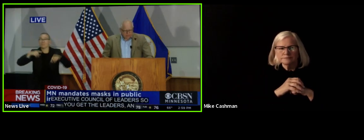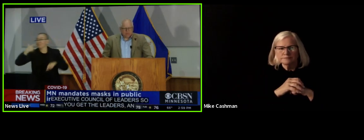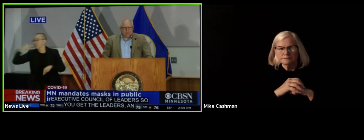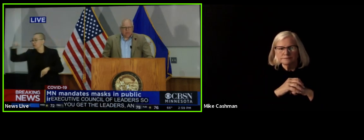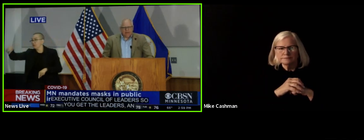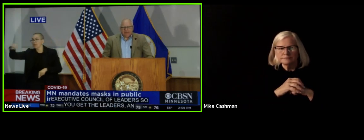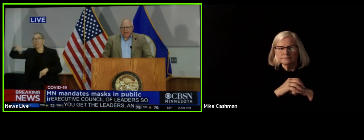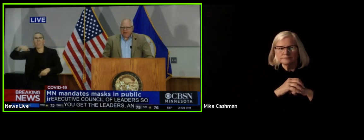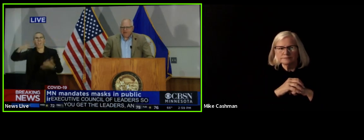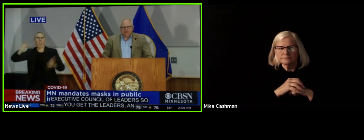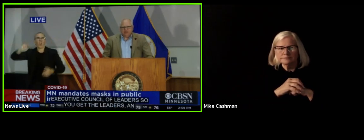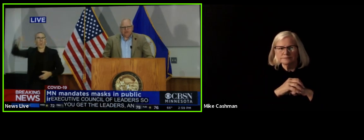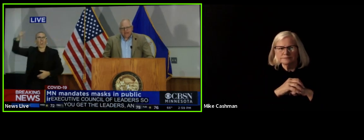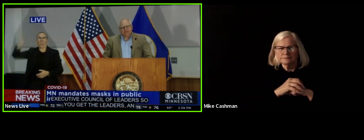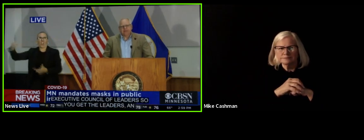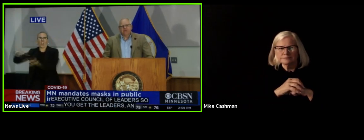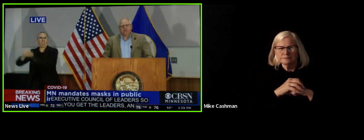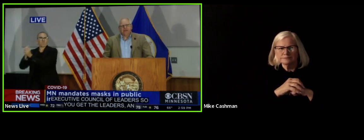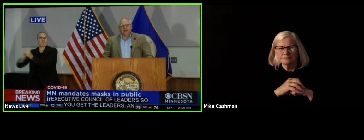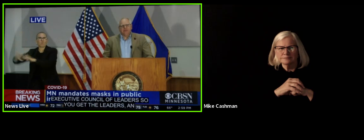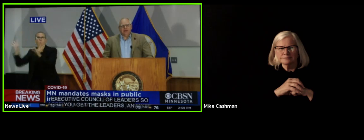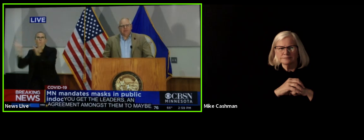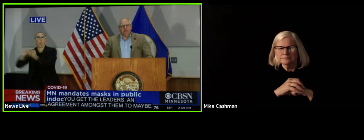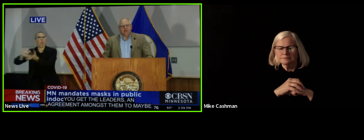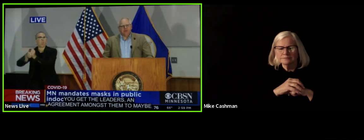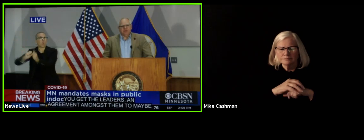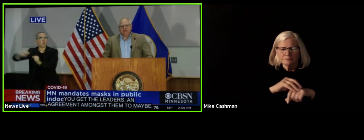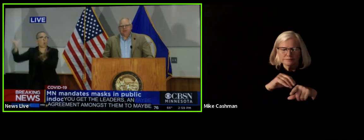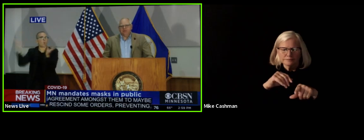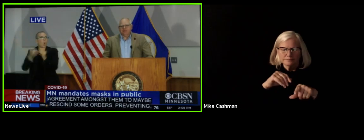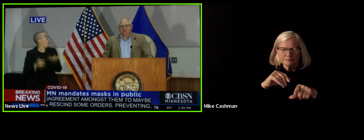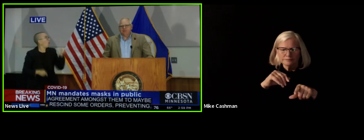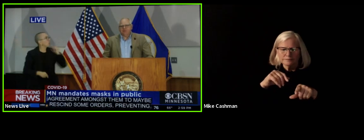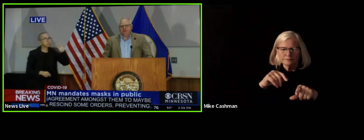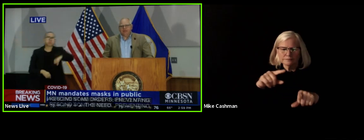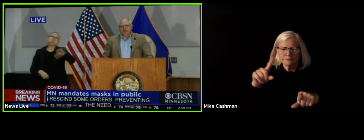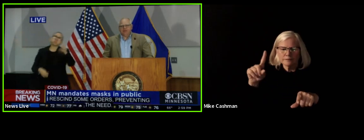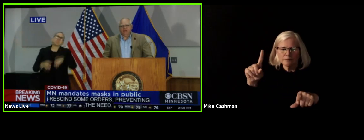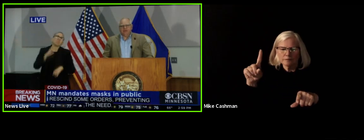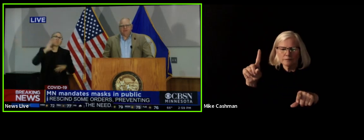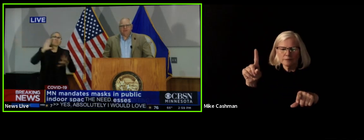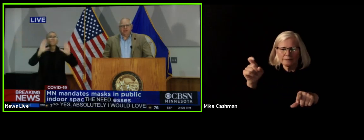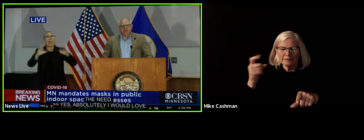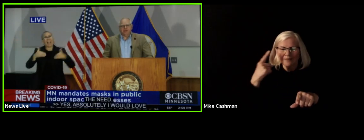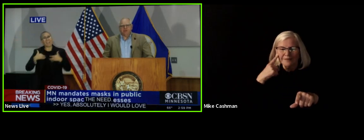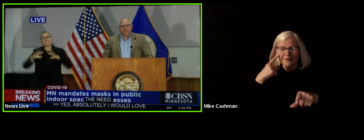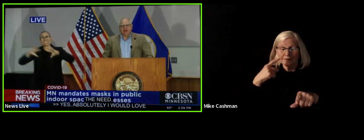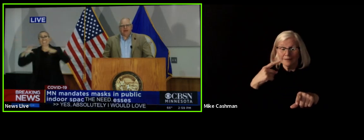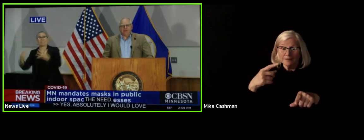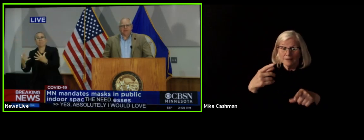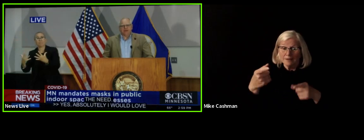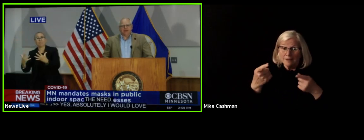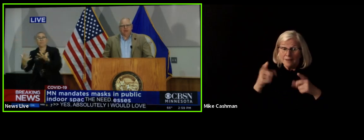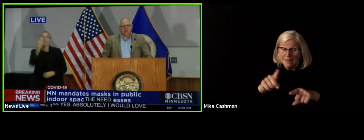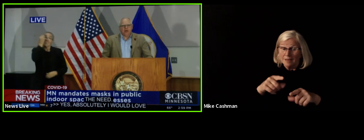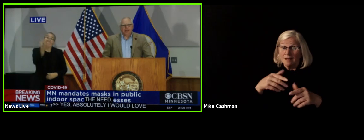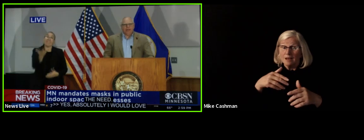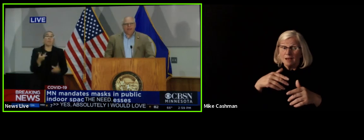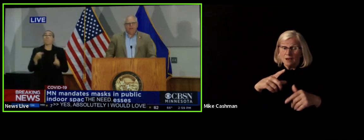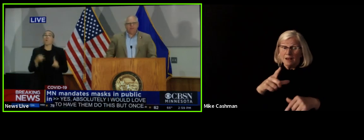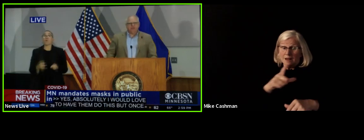the need for special. Yeah, the irony of this is, yes, absolutely. I'd love to have them do this, but I think we've proven once again the legislature and moving fast is an